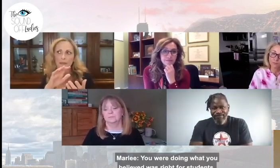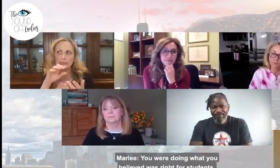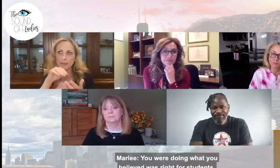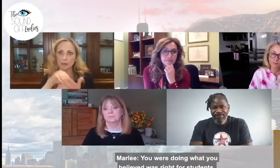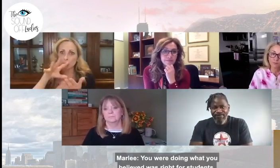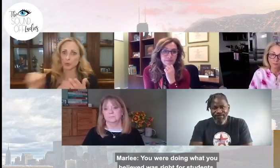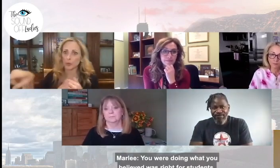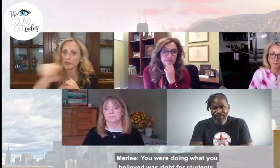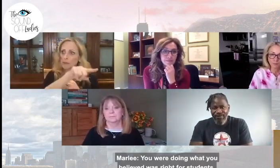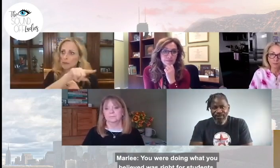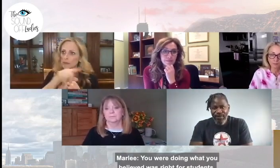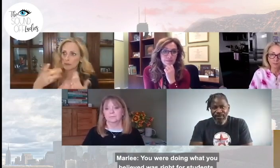You did what you believed in,